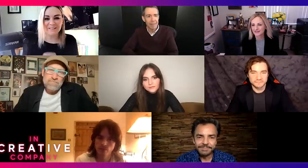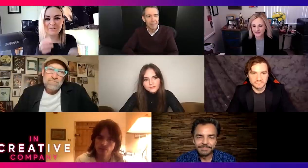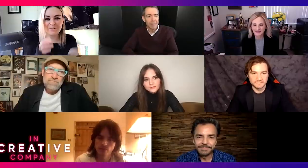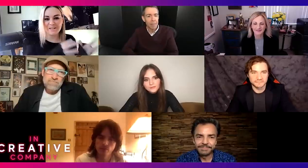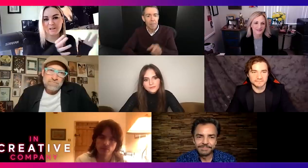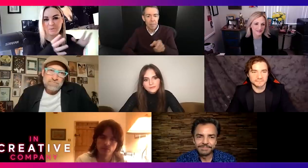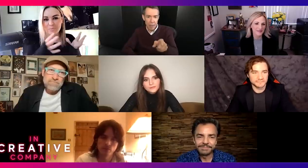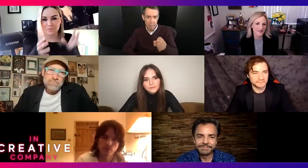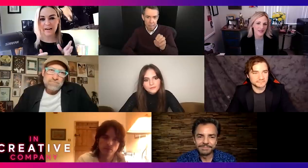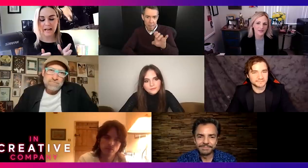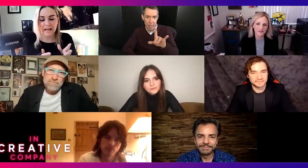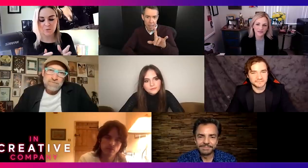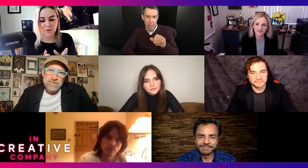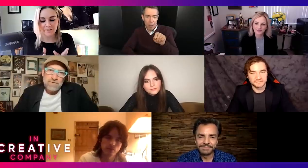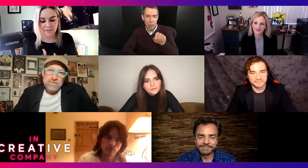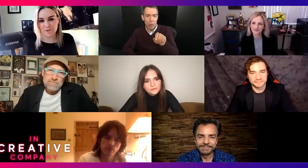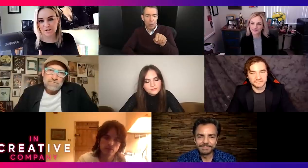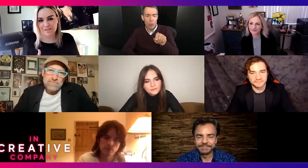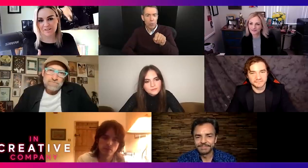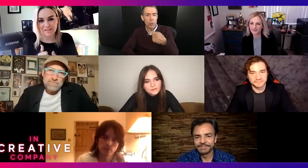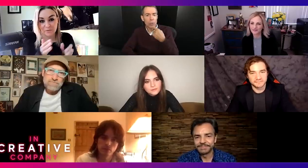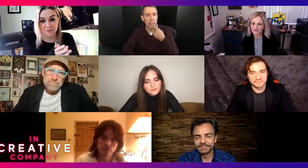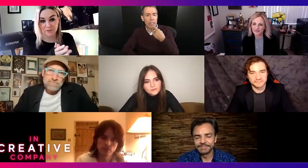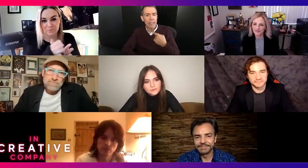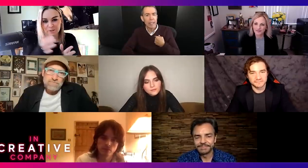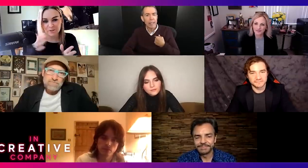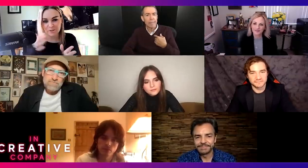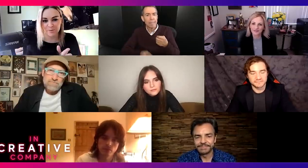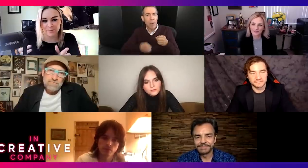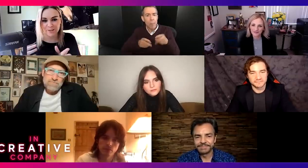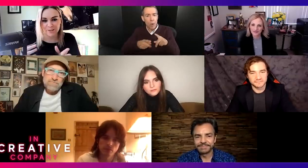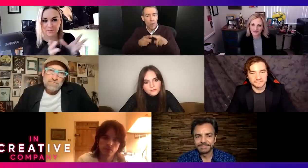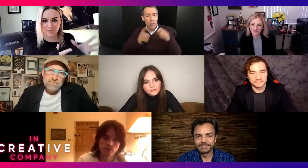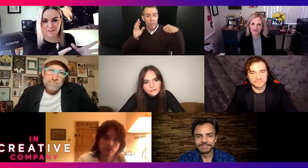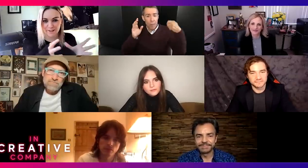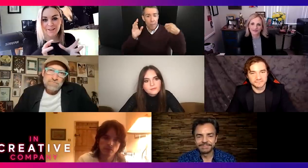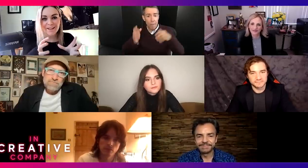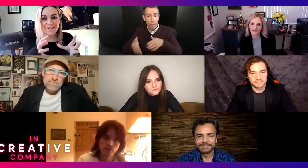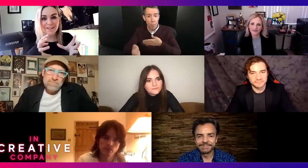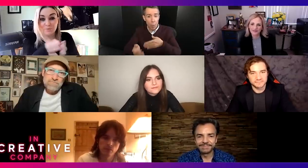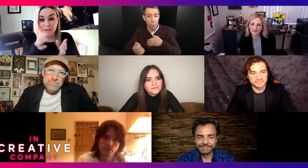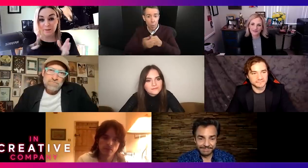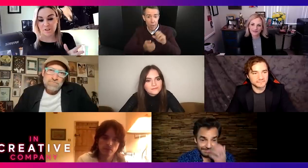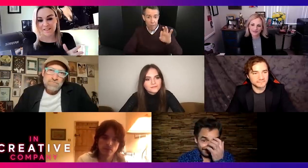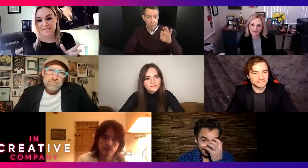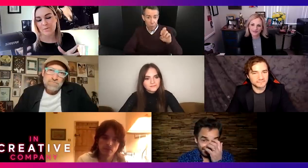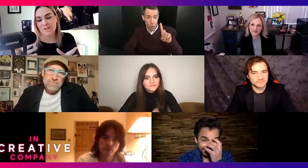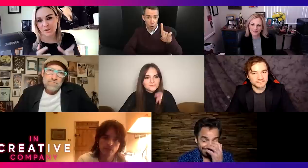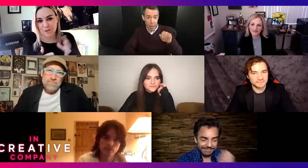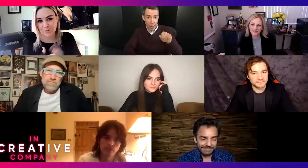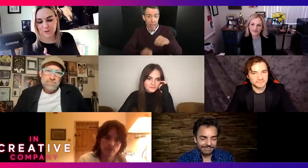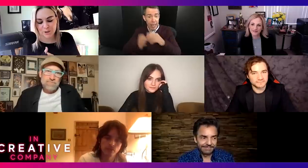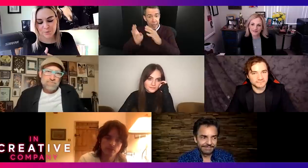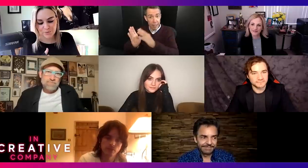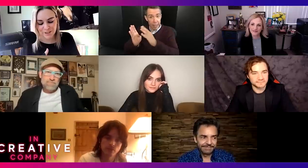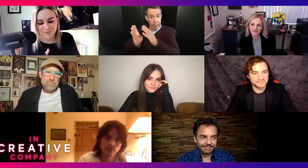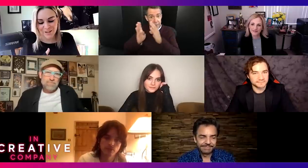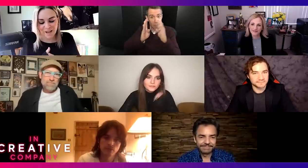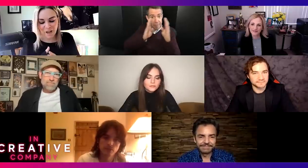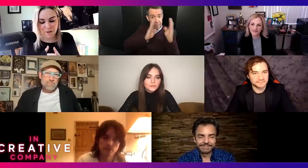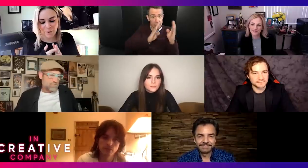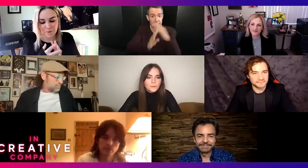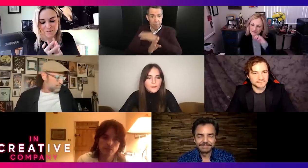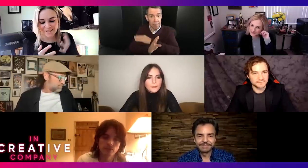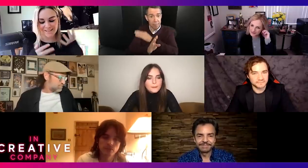And Emilia, you were saying before how you had the opportunity to film the musical numbers with Ferdia, you know, very much in sequence. And so for the two of